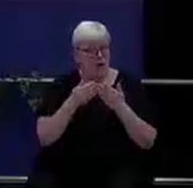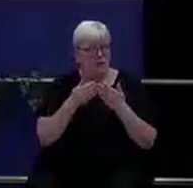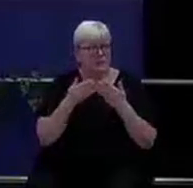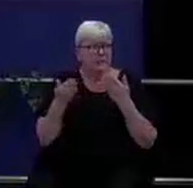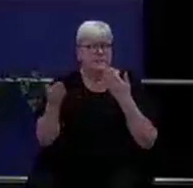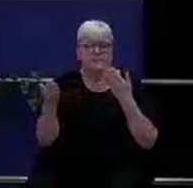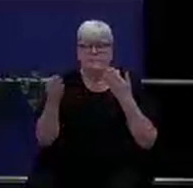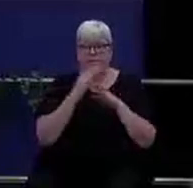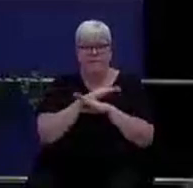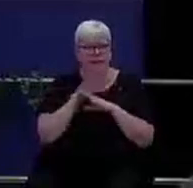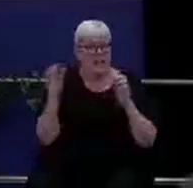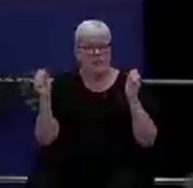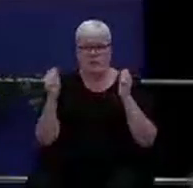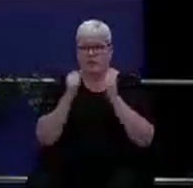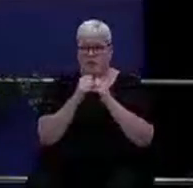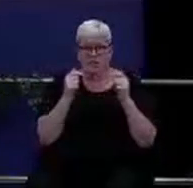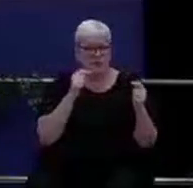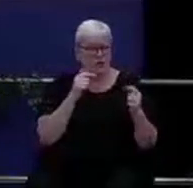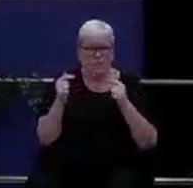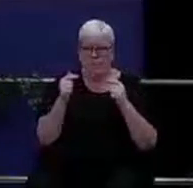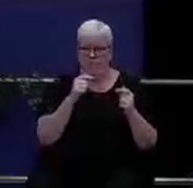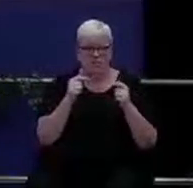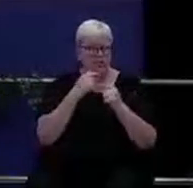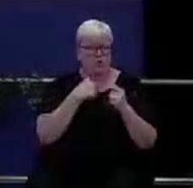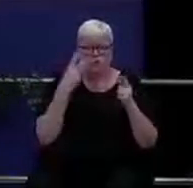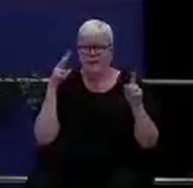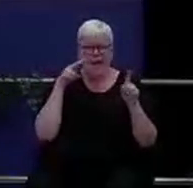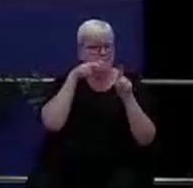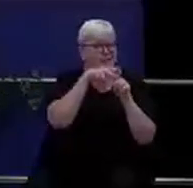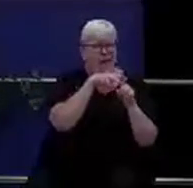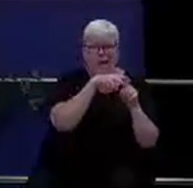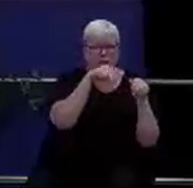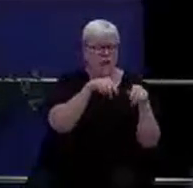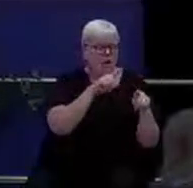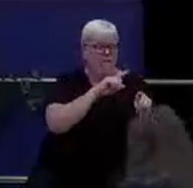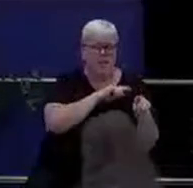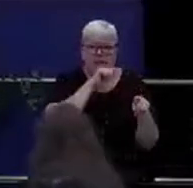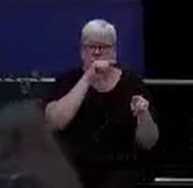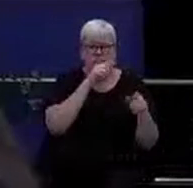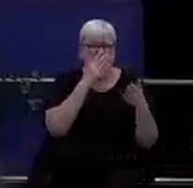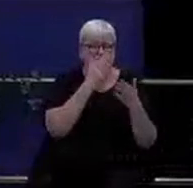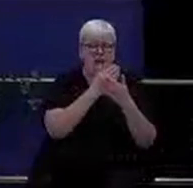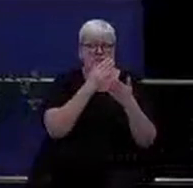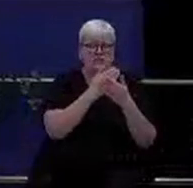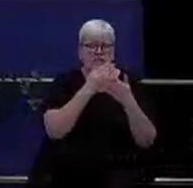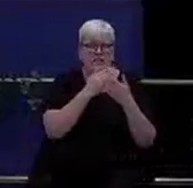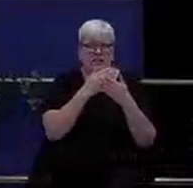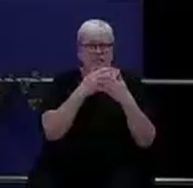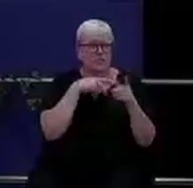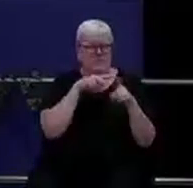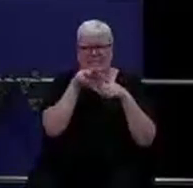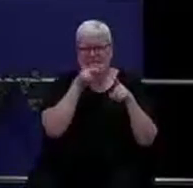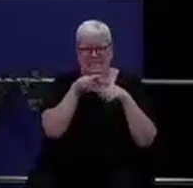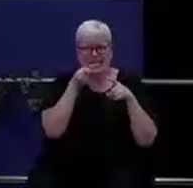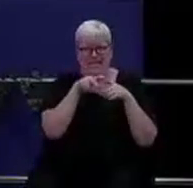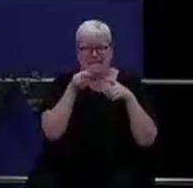Well, I don't agree that it was competition for the dog. I don't think he was attacking the dog for that reason. I think it was actually like teasing the dog. I mean, they're known to